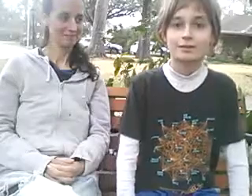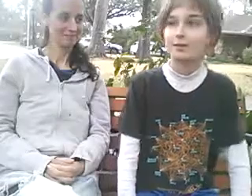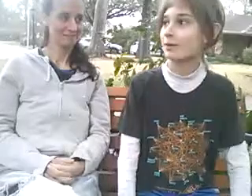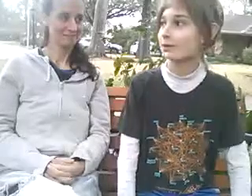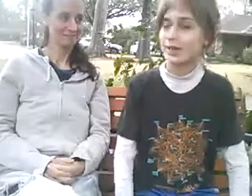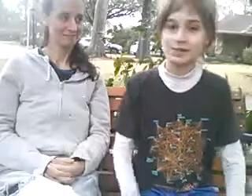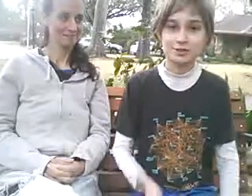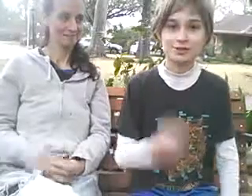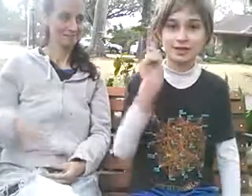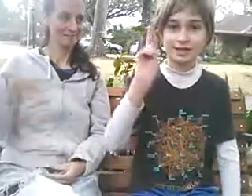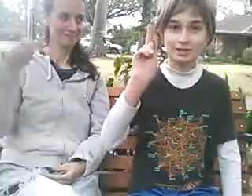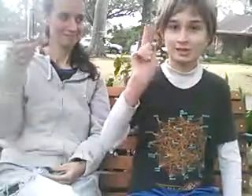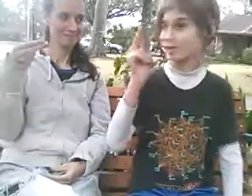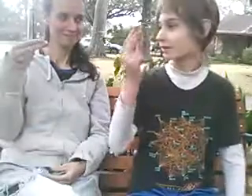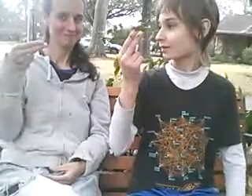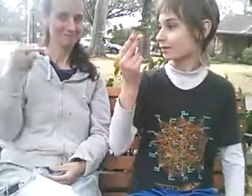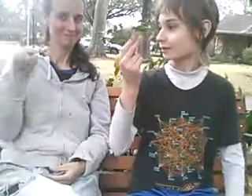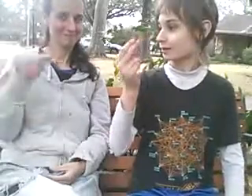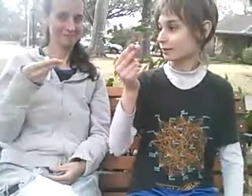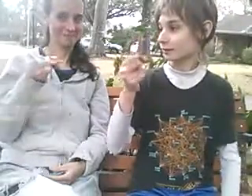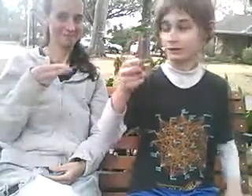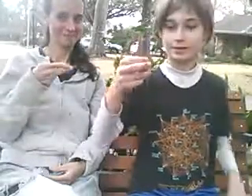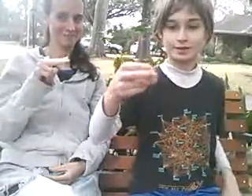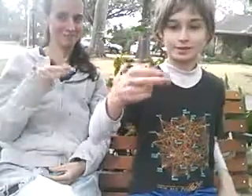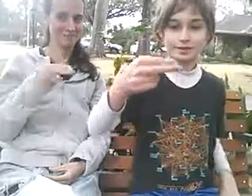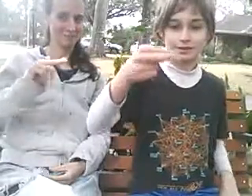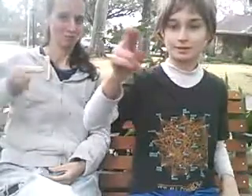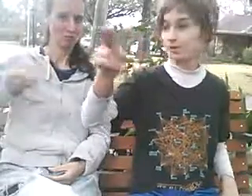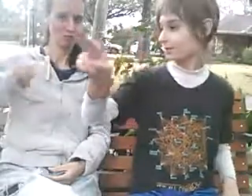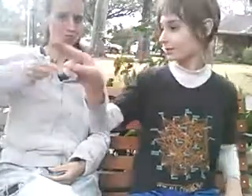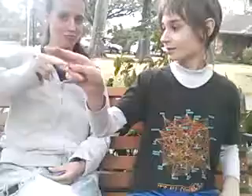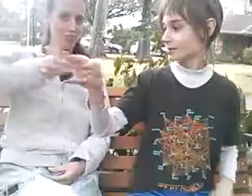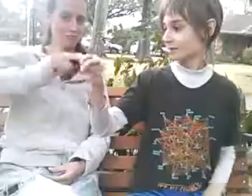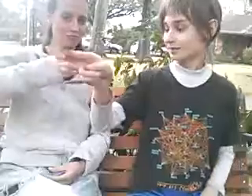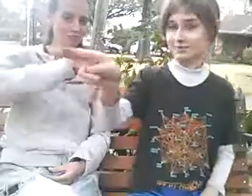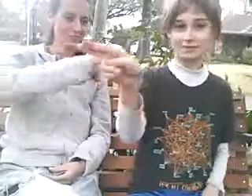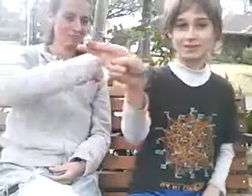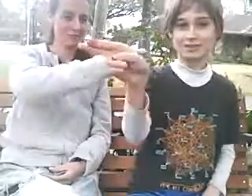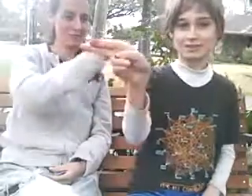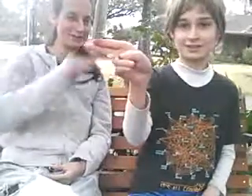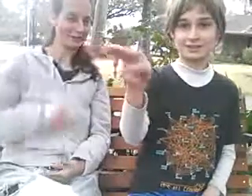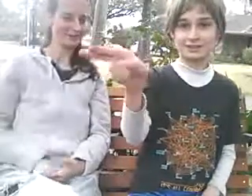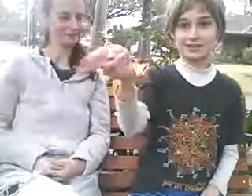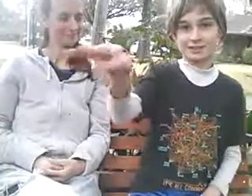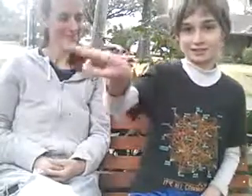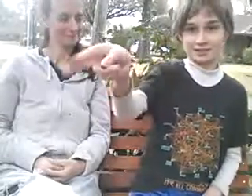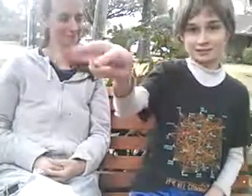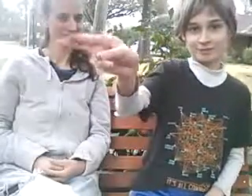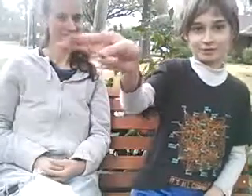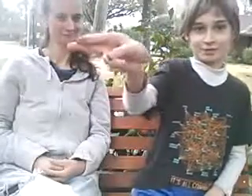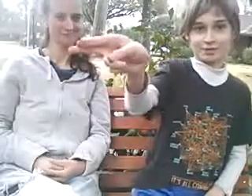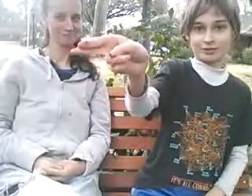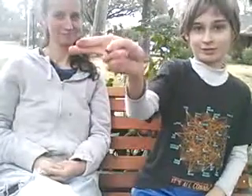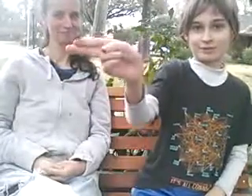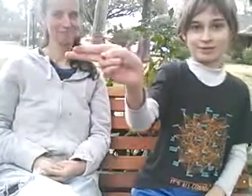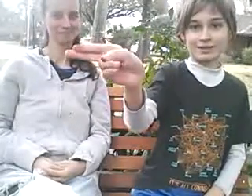So what was H? This is H, right? Or it's H. It's a drill or something. I don't